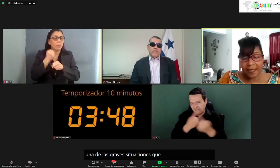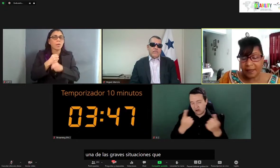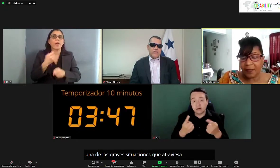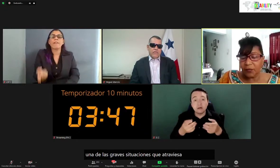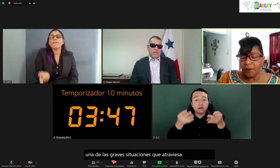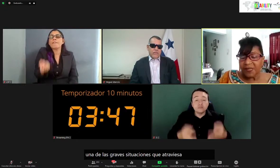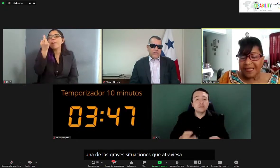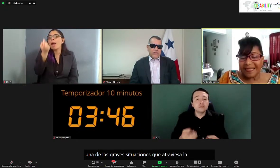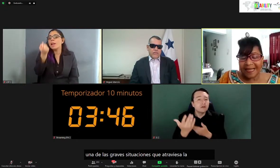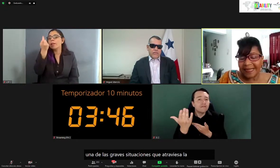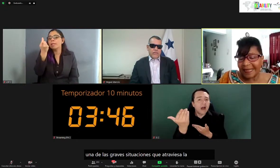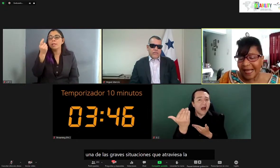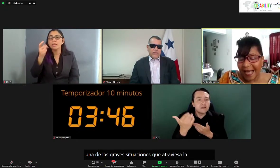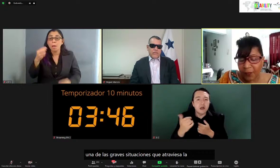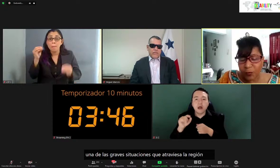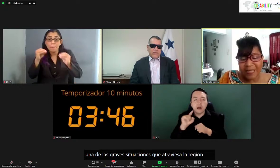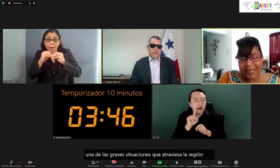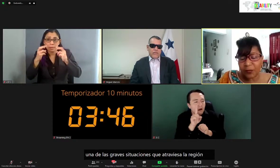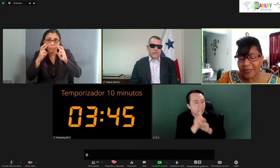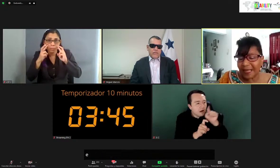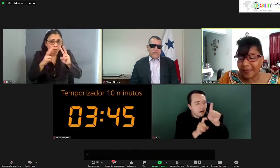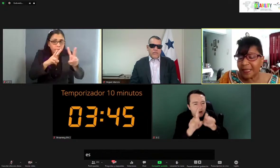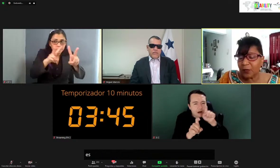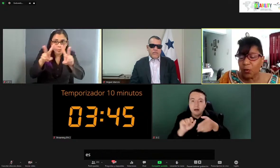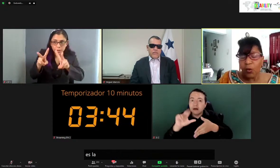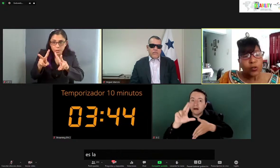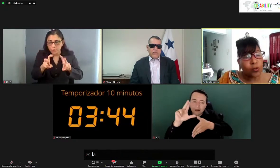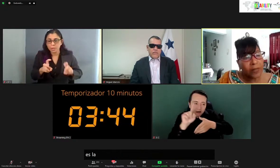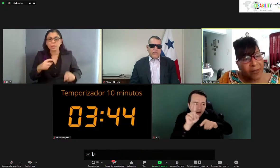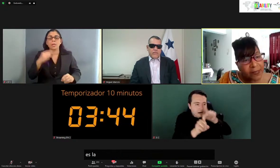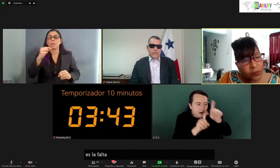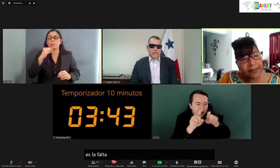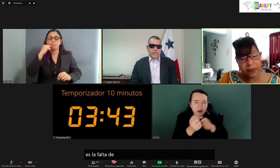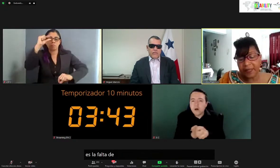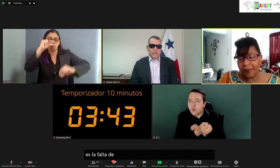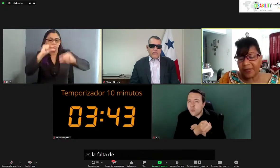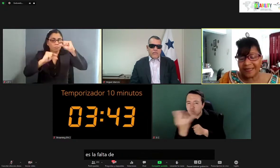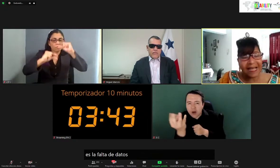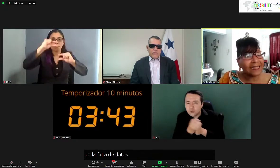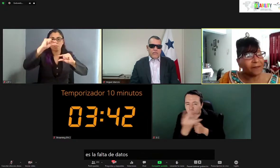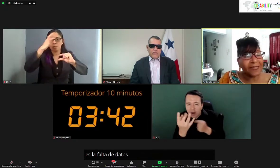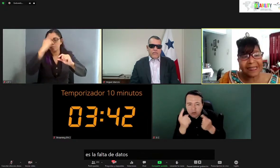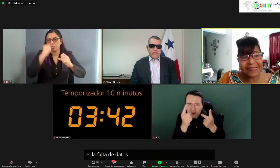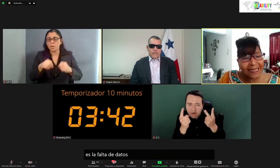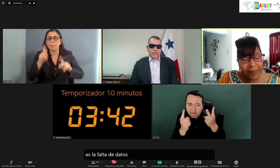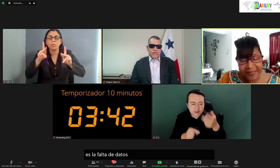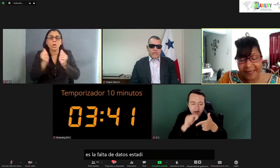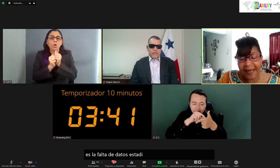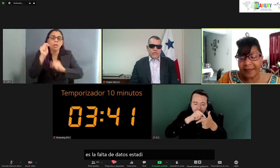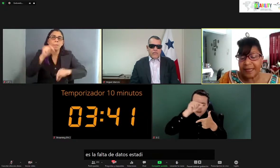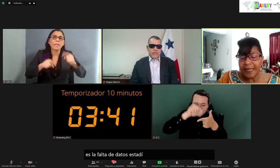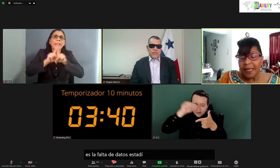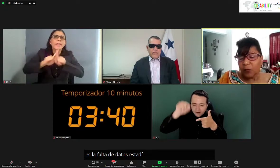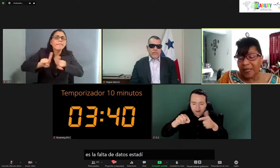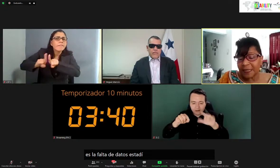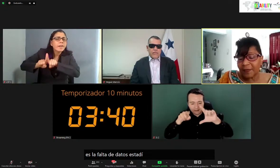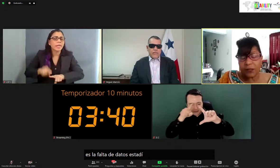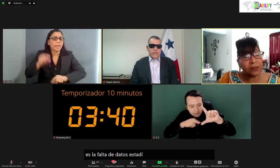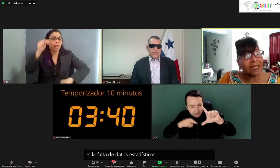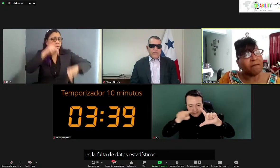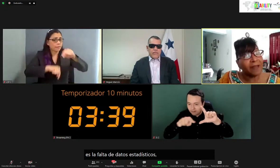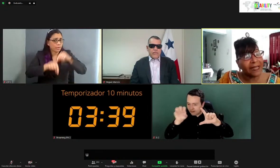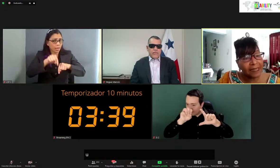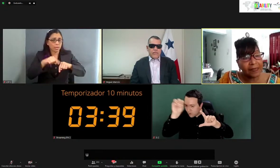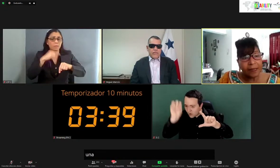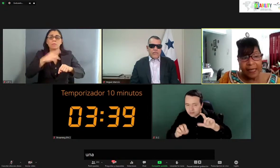great problems of these regions is the lack of the segregated statistic data with different